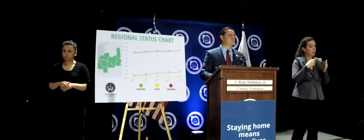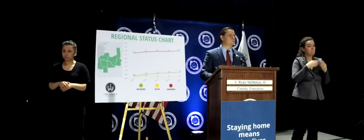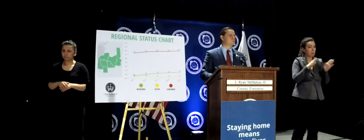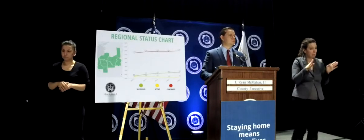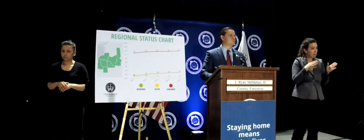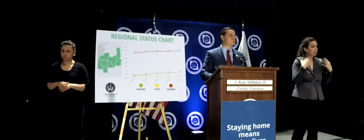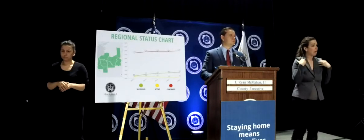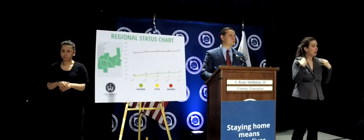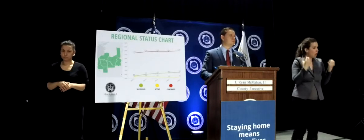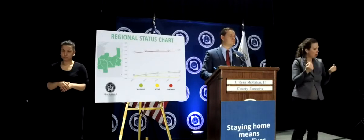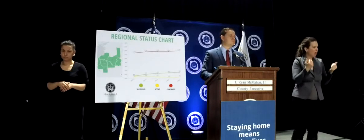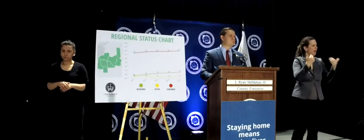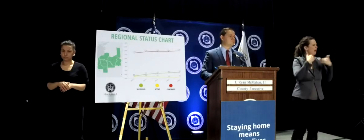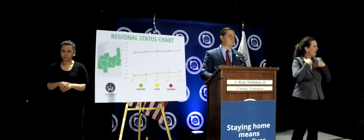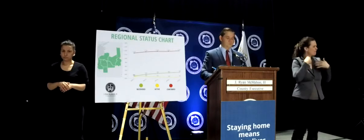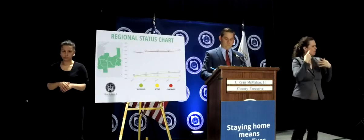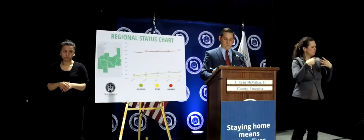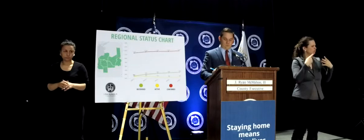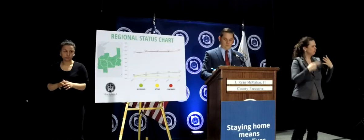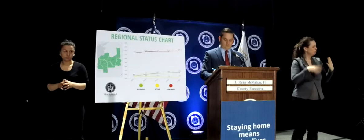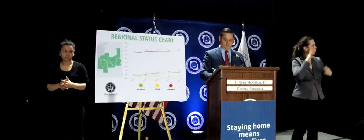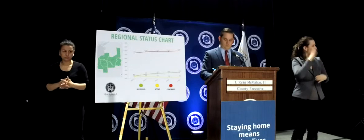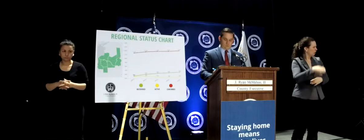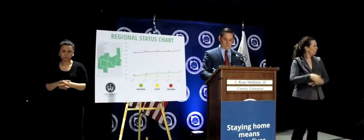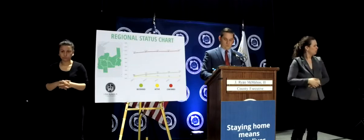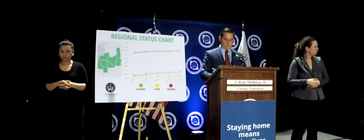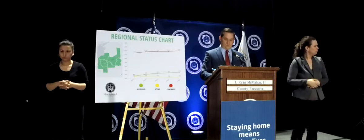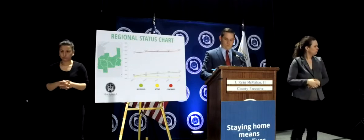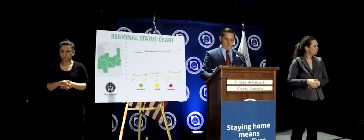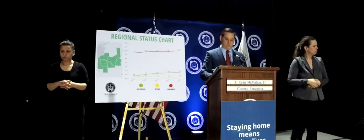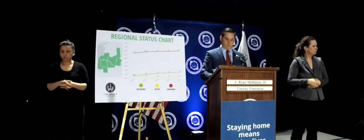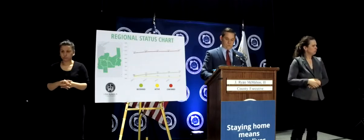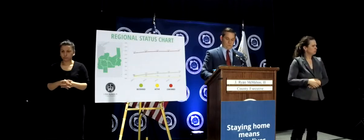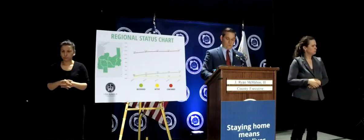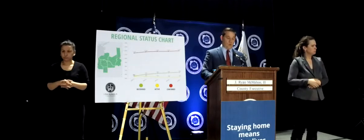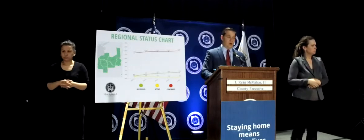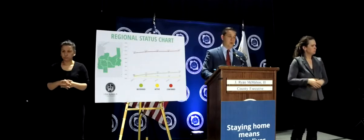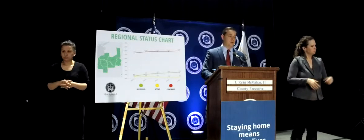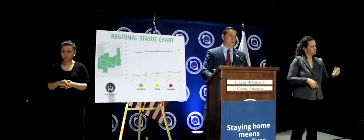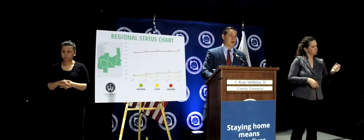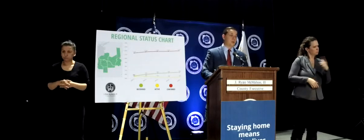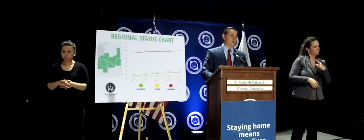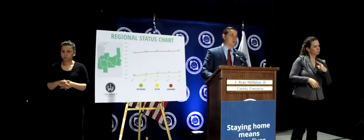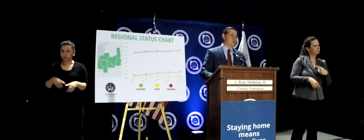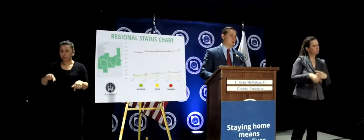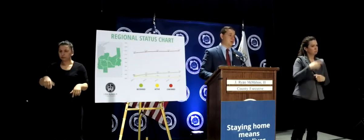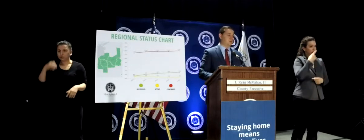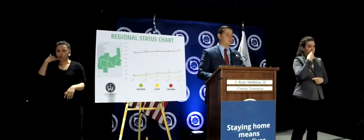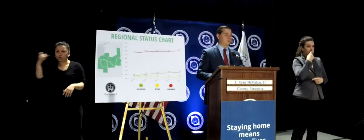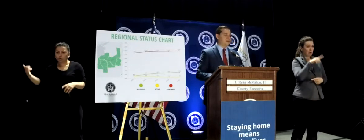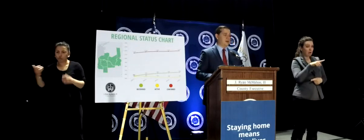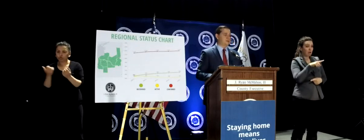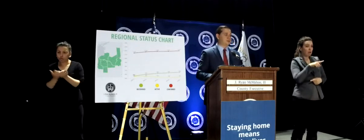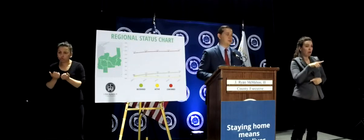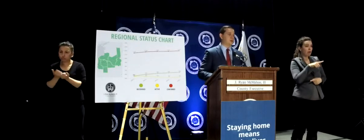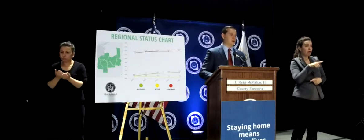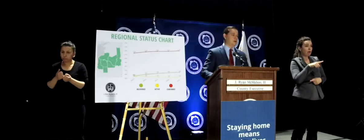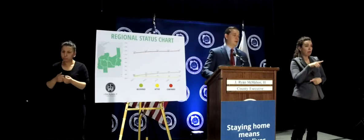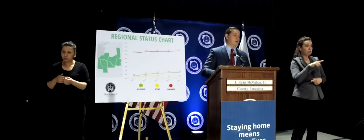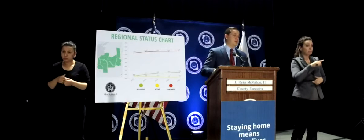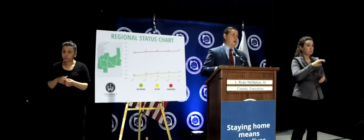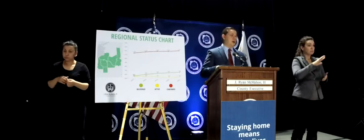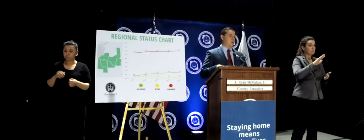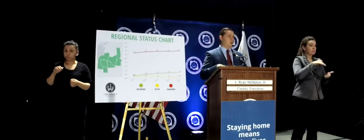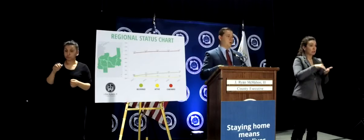Can you give us more details about what came out of your call with those Central New York leaders today? Well, the collaboration is really fantastic,